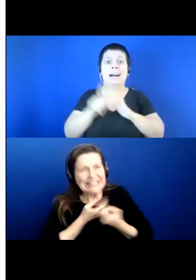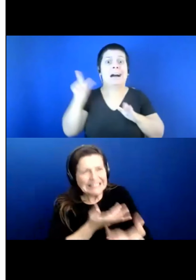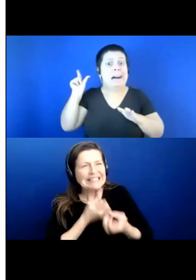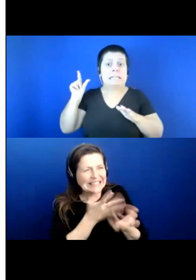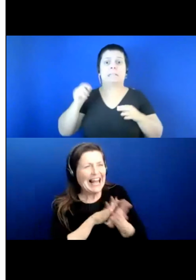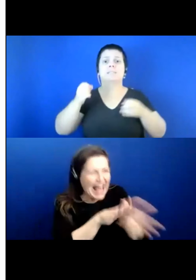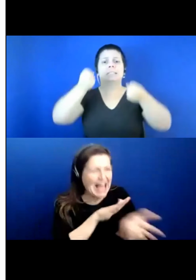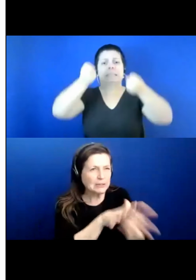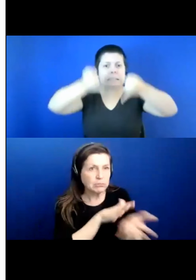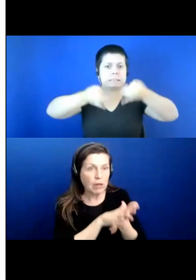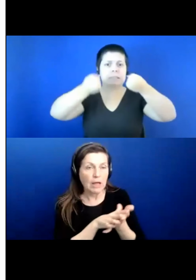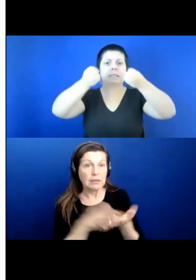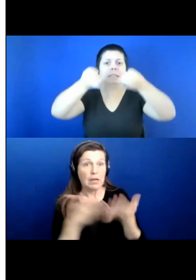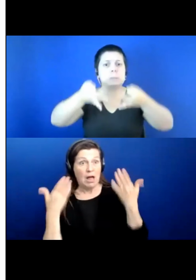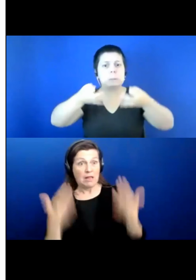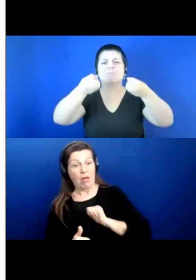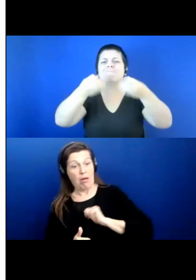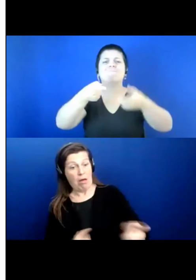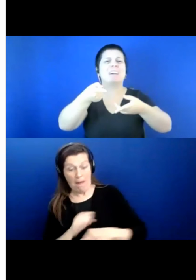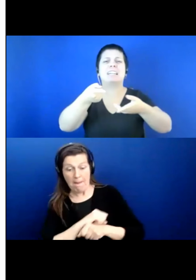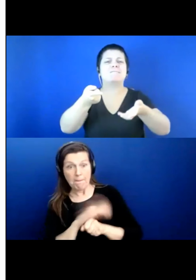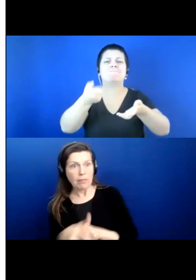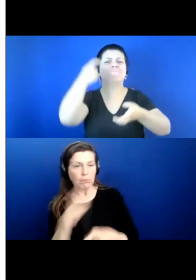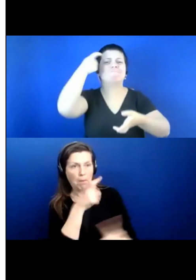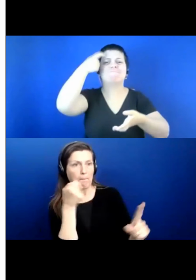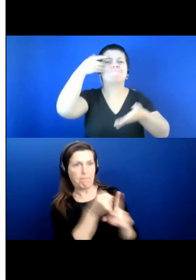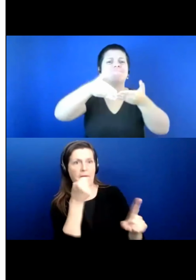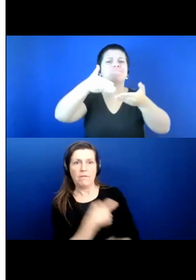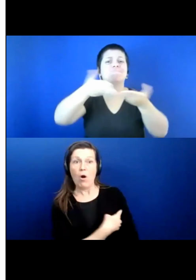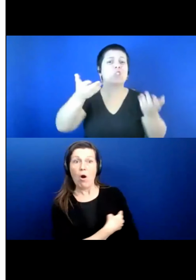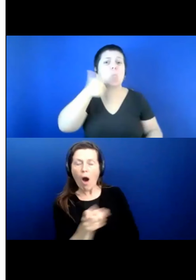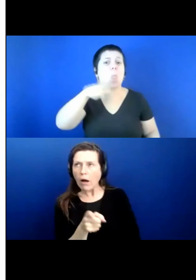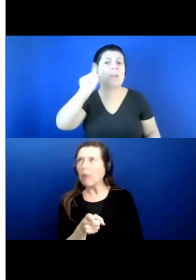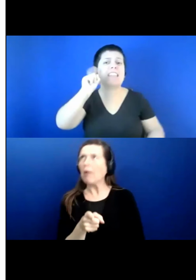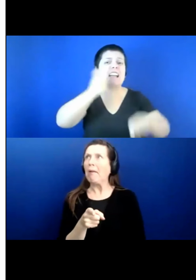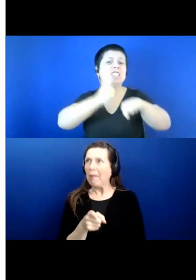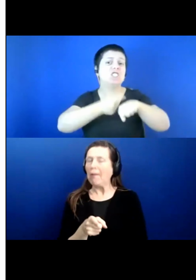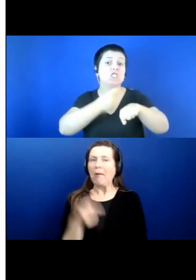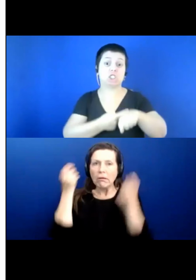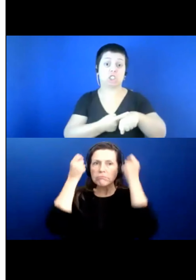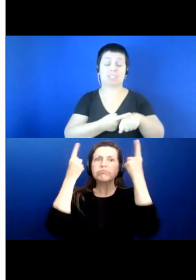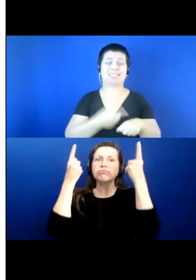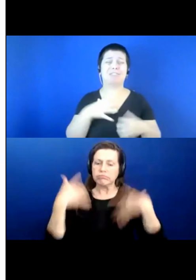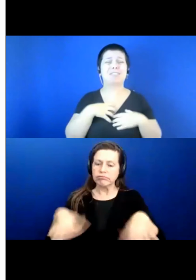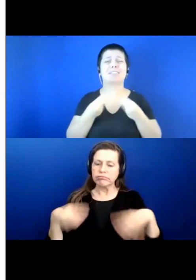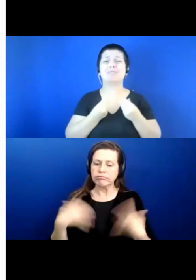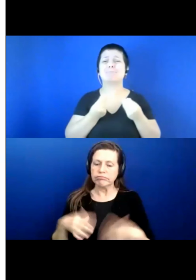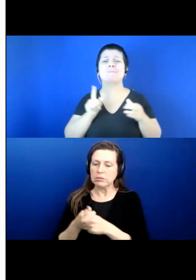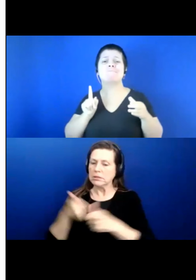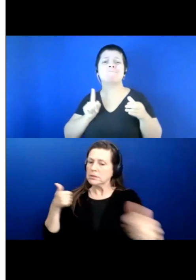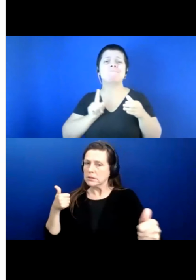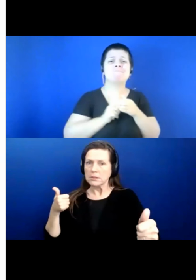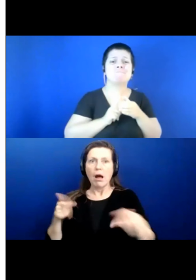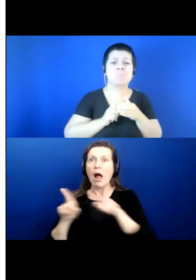is a good push forward to make information accessible. The feeling of not being part of something, the feeling of not being heard at